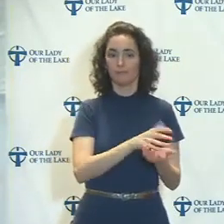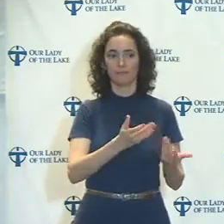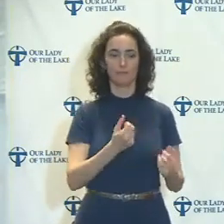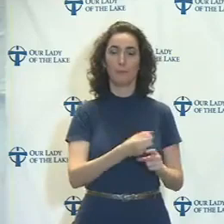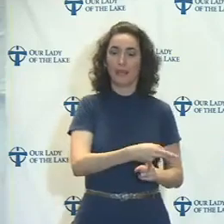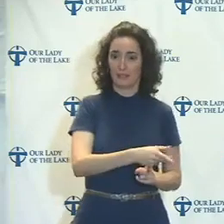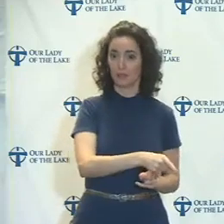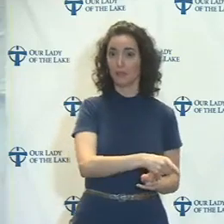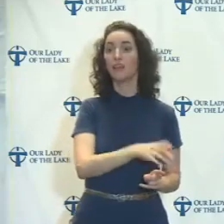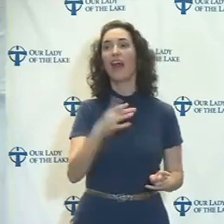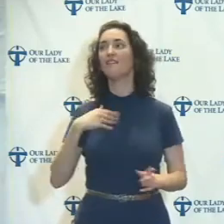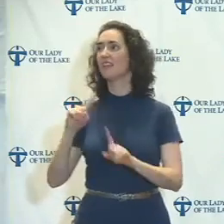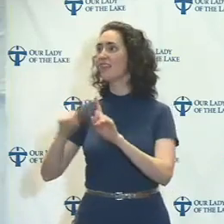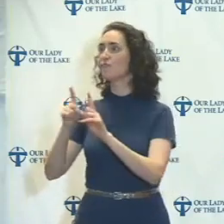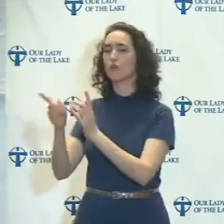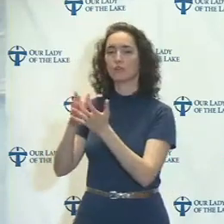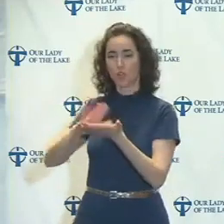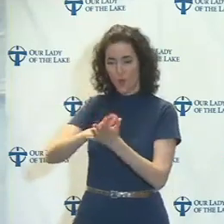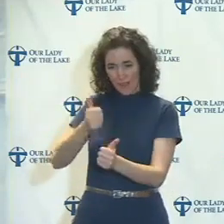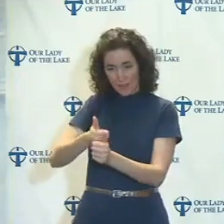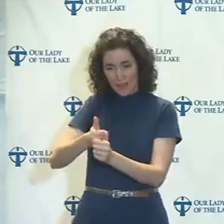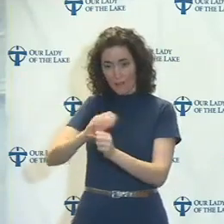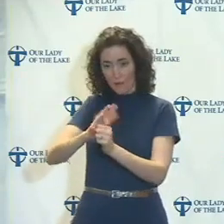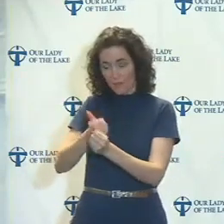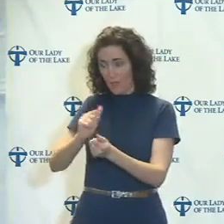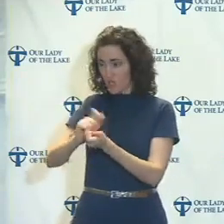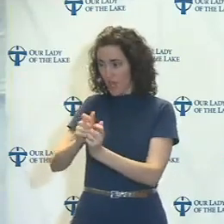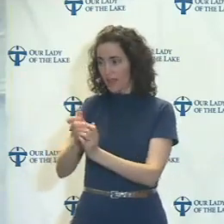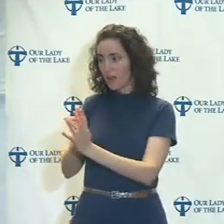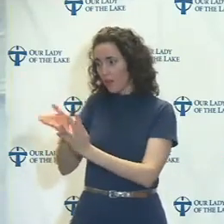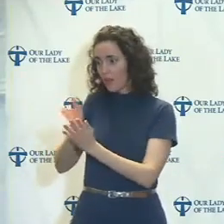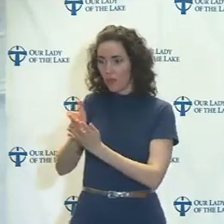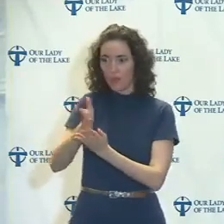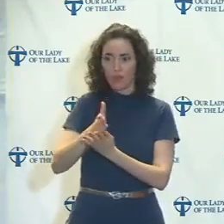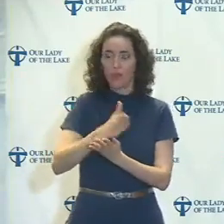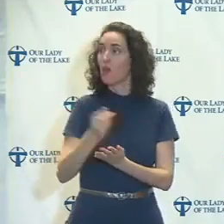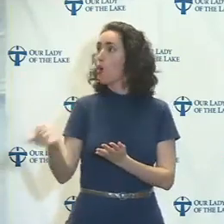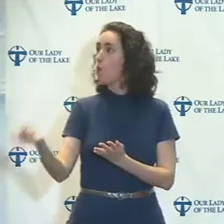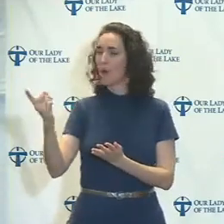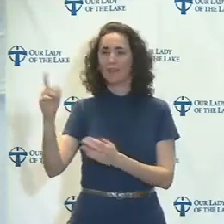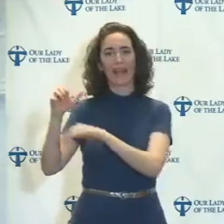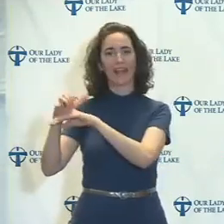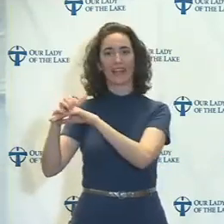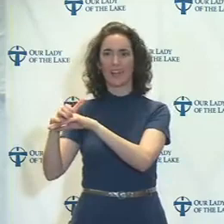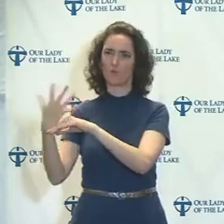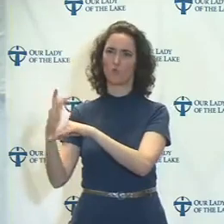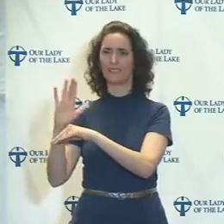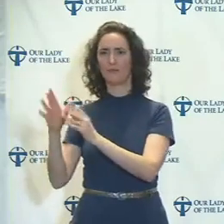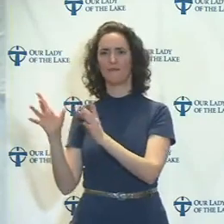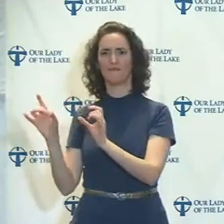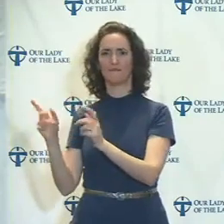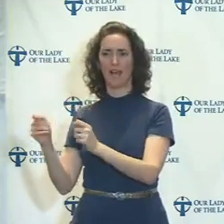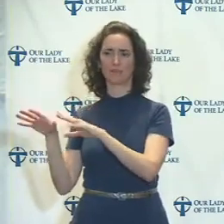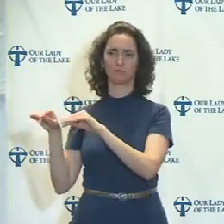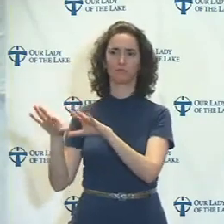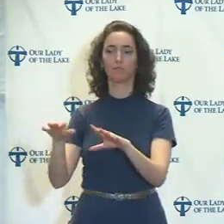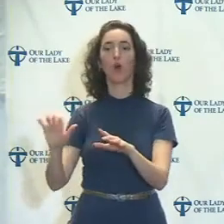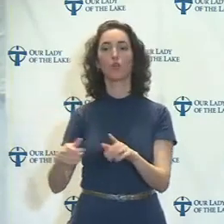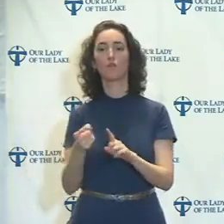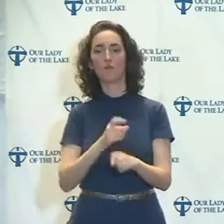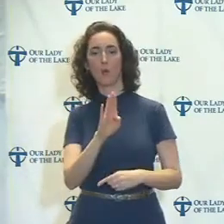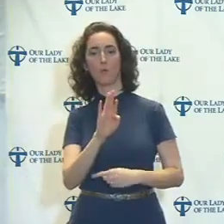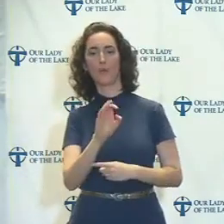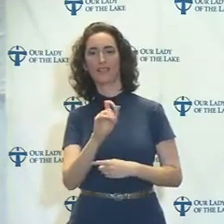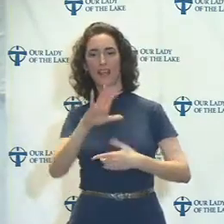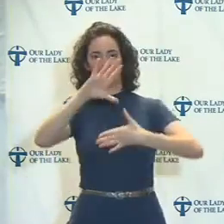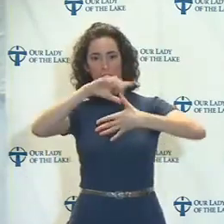about the more resistant South African B1351 and Brazilian variants. We have here at Pennington the capacity to